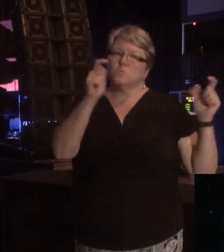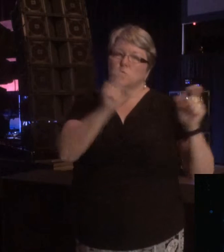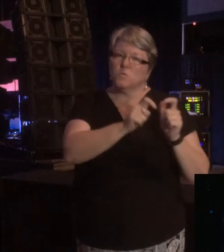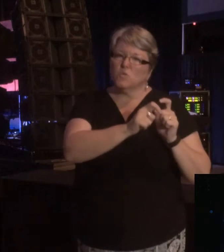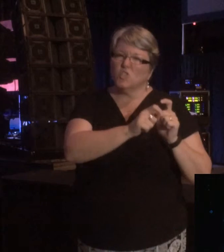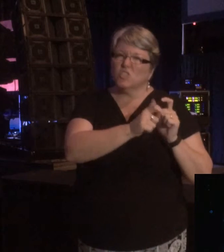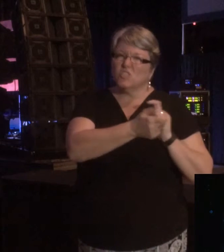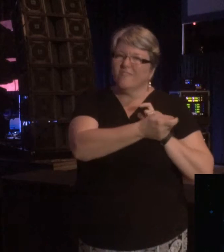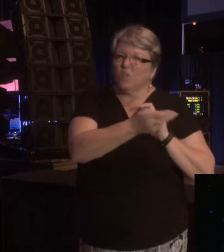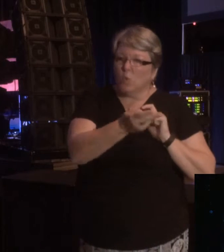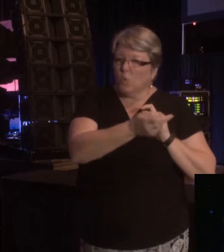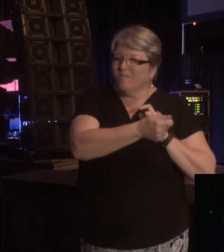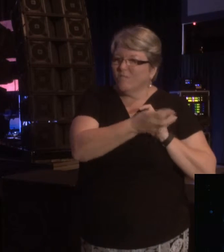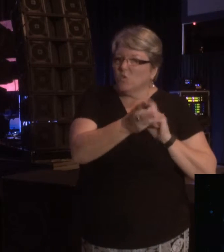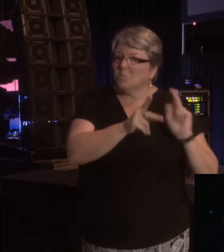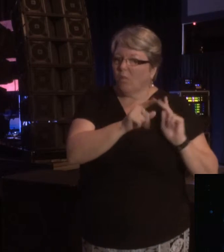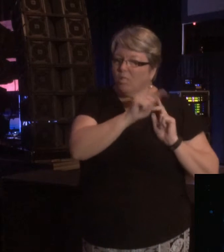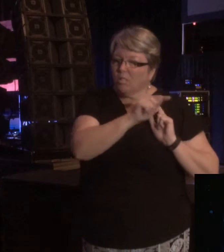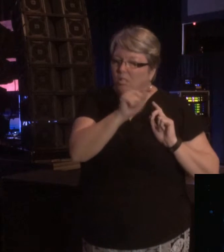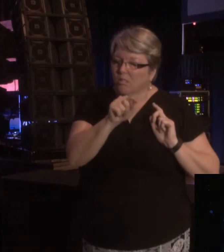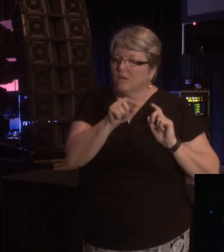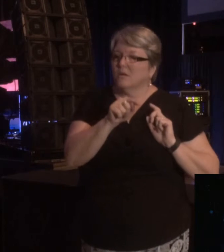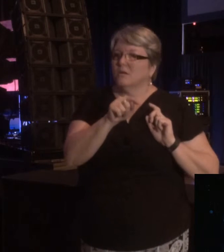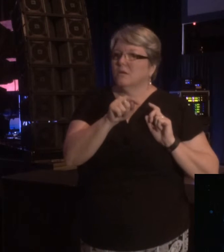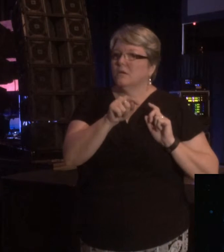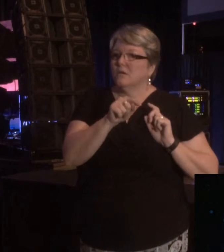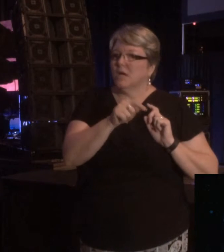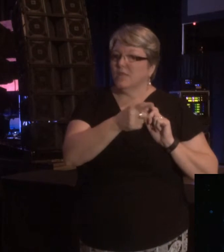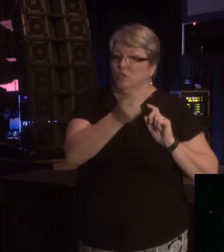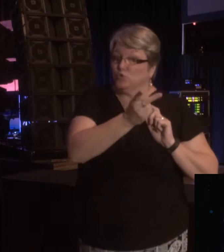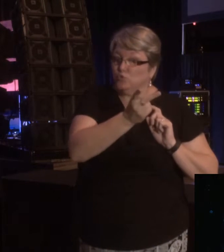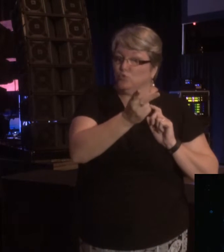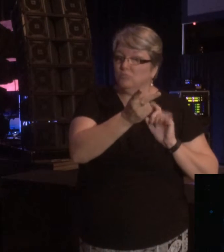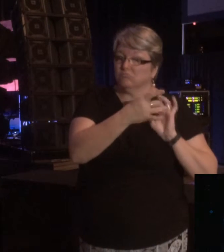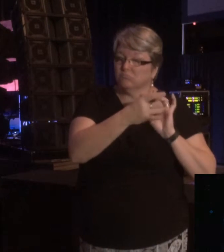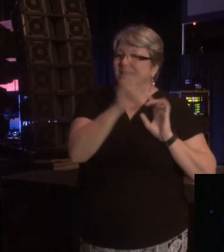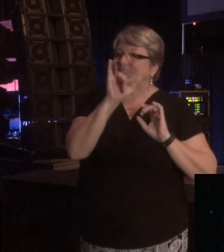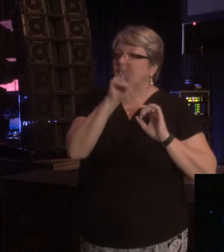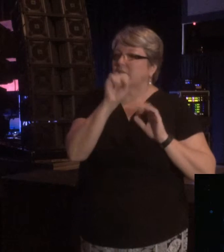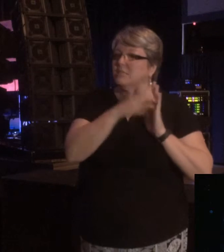That's good. Well, all right. We're going to skip some of these.